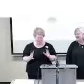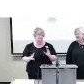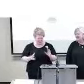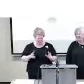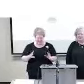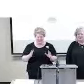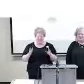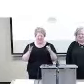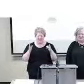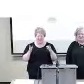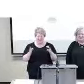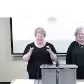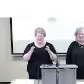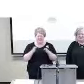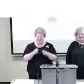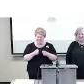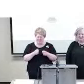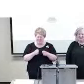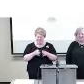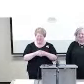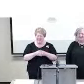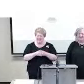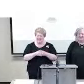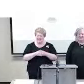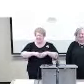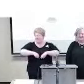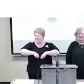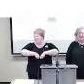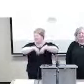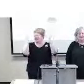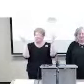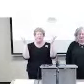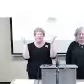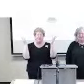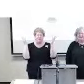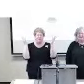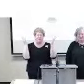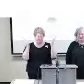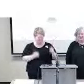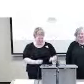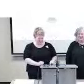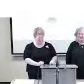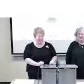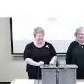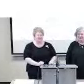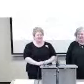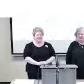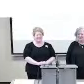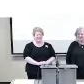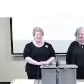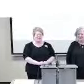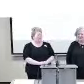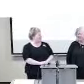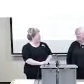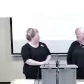got to start thinking of our time as a budget and not time just is so free this last